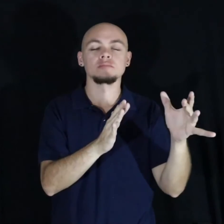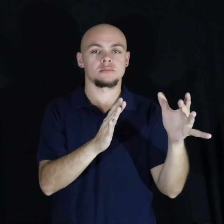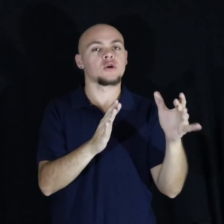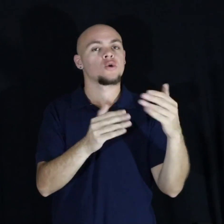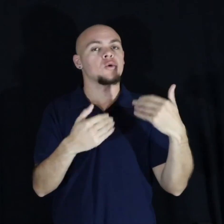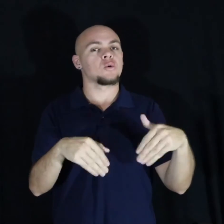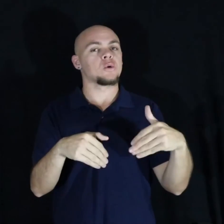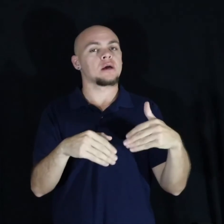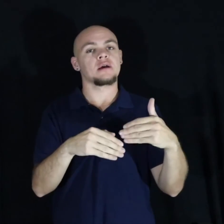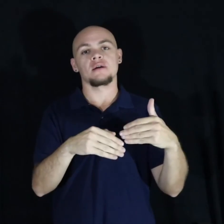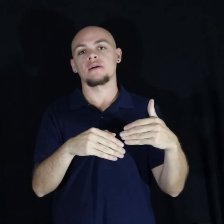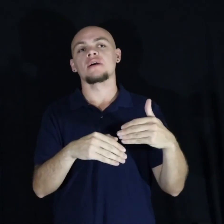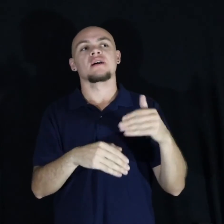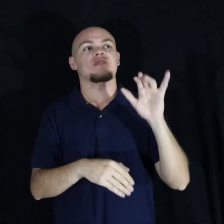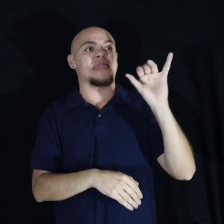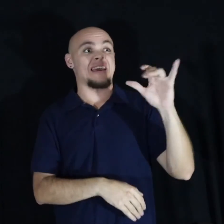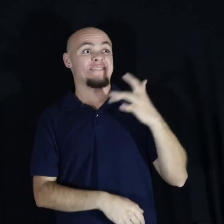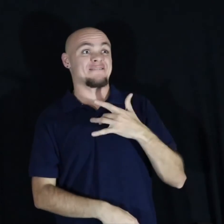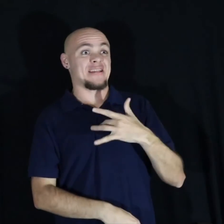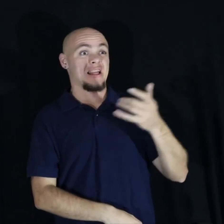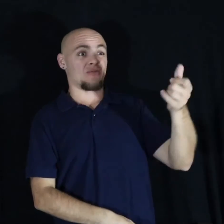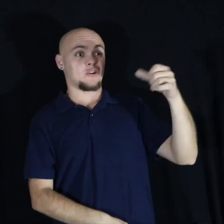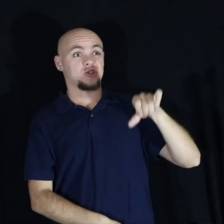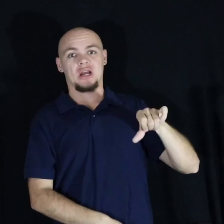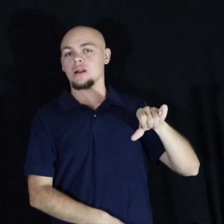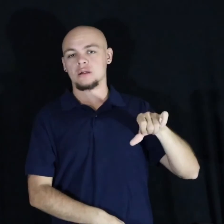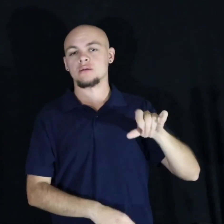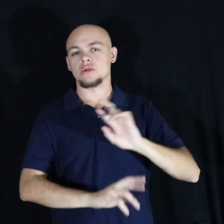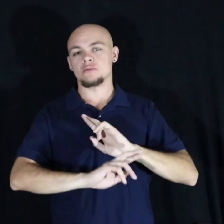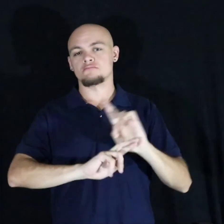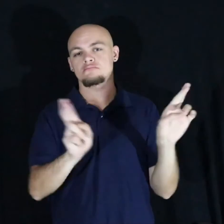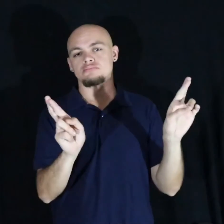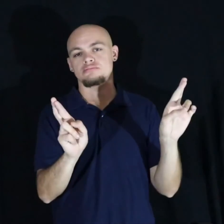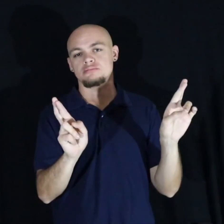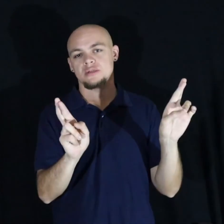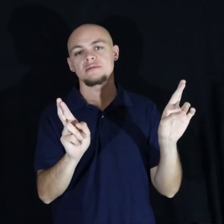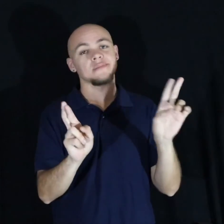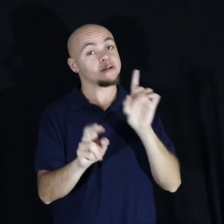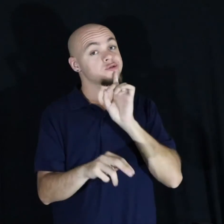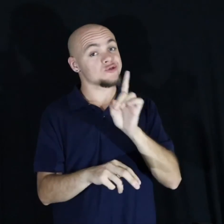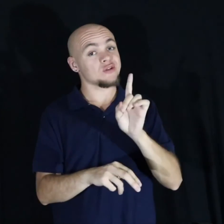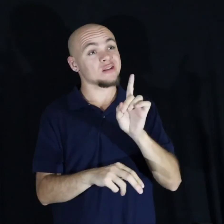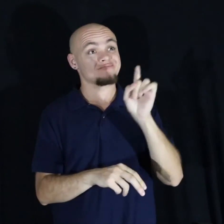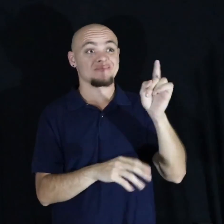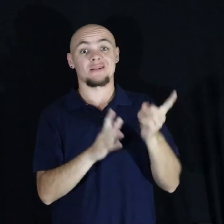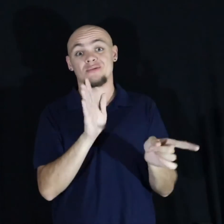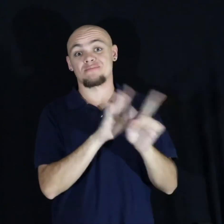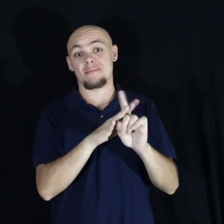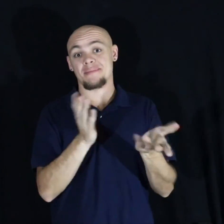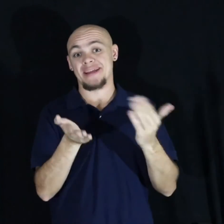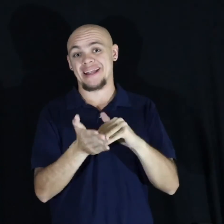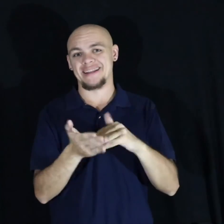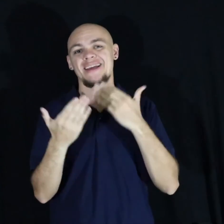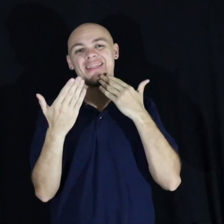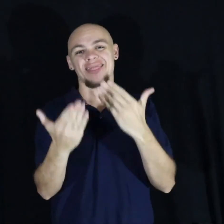the repulsive feeling of rejection that will surely and thankfully return. Thank you.